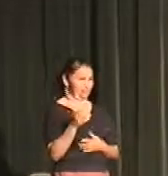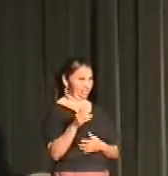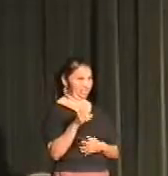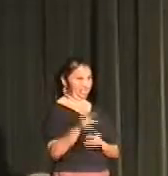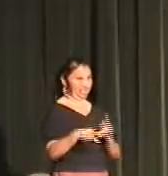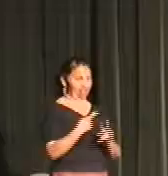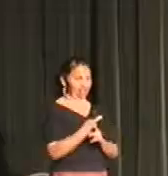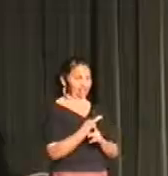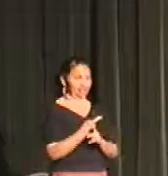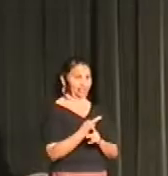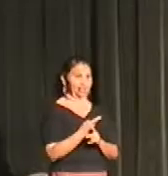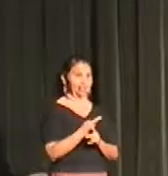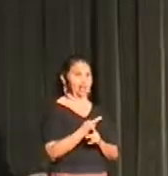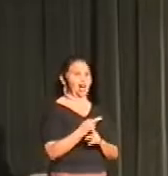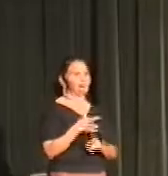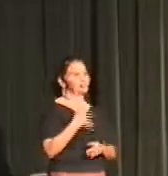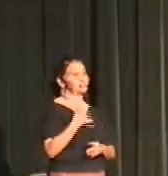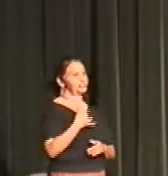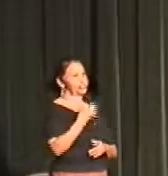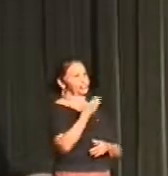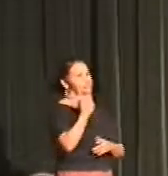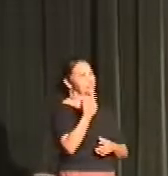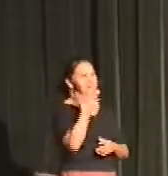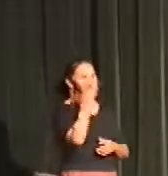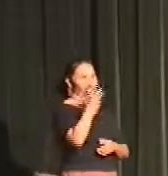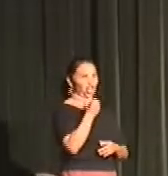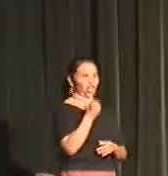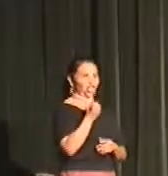better looking than I am, so it doesn't really matter, you know. I mean, it's like it works.